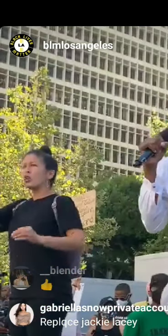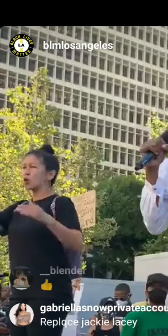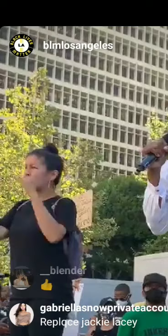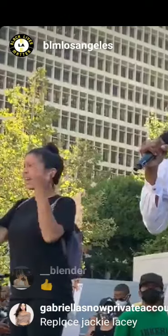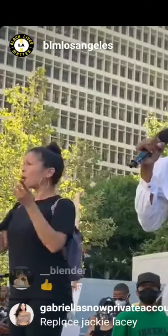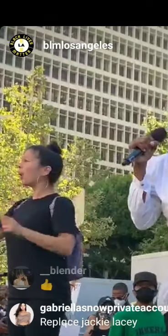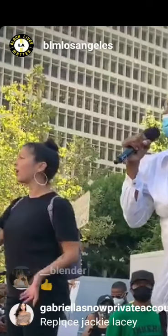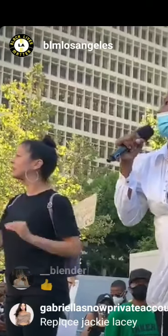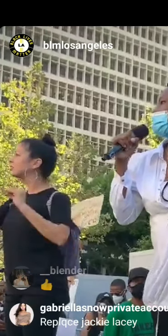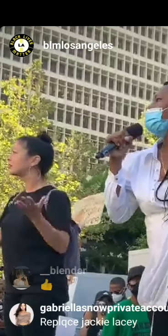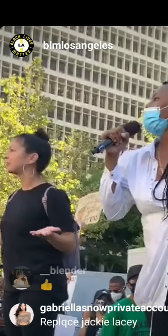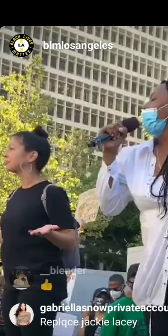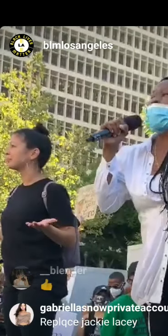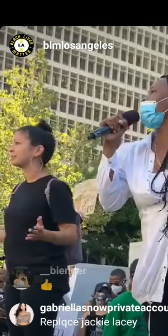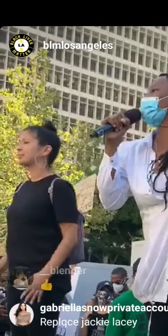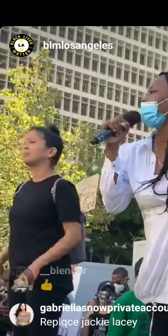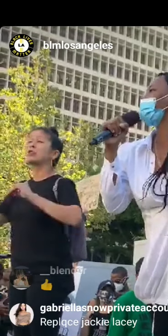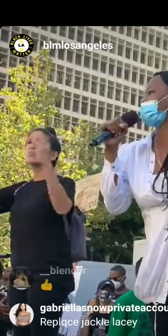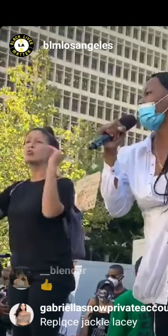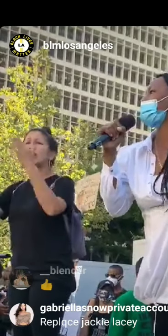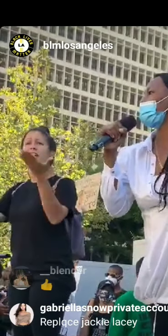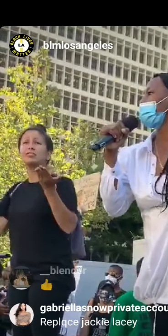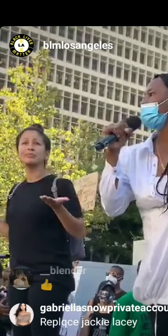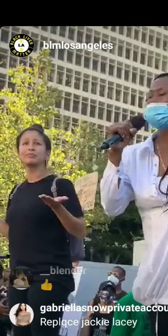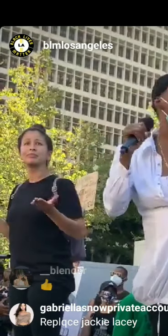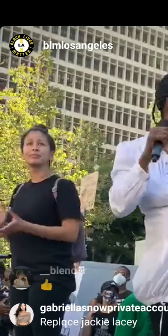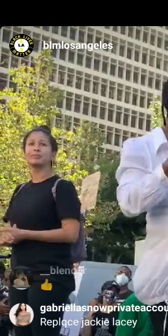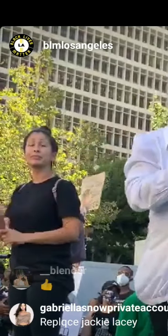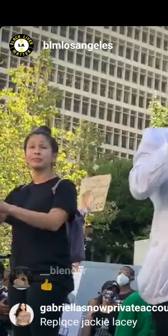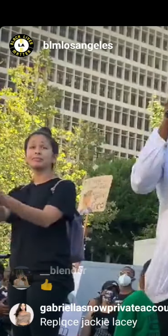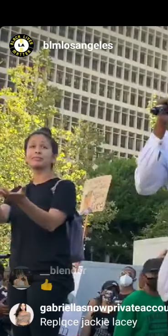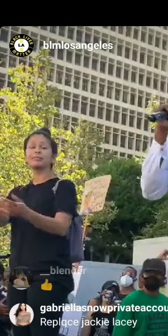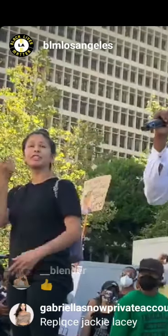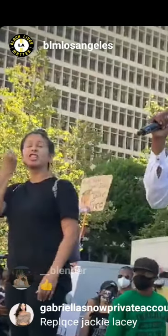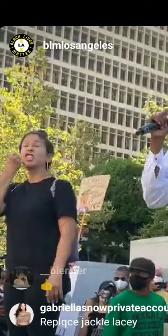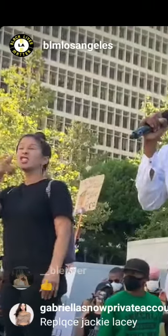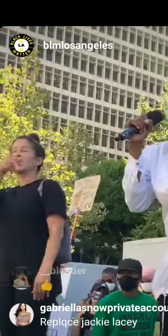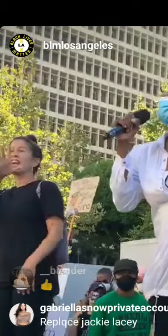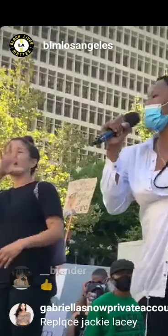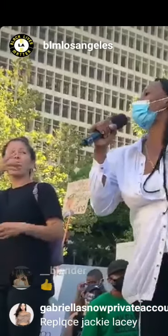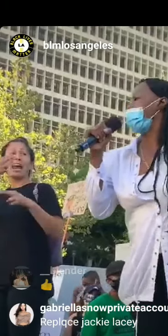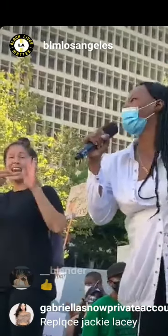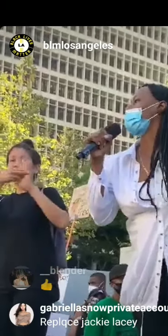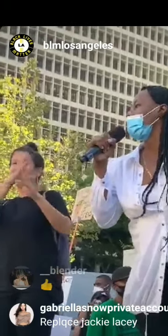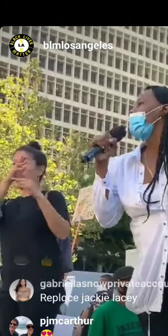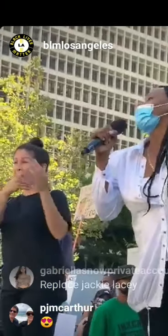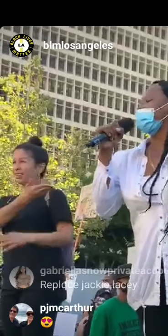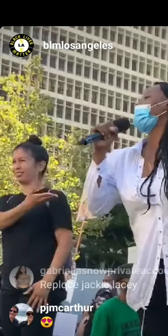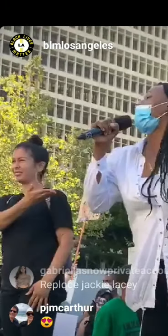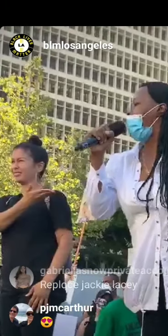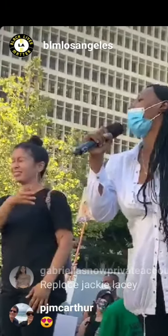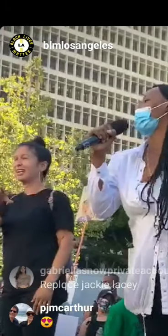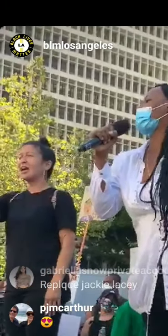no justice here. Ain't no justice here. She got the wrong name on this